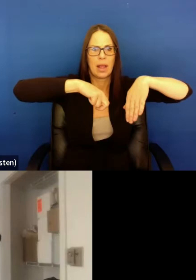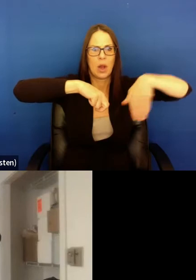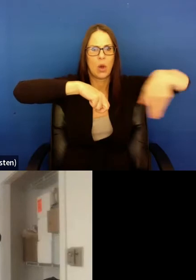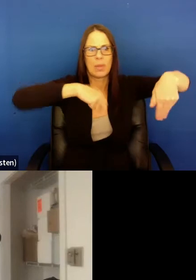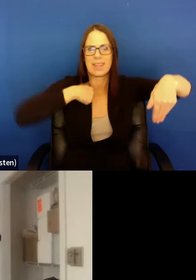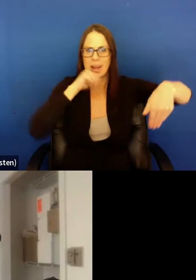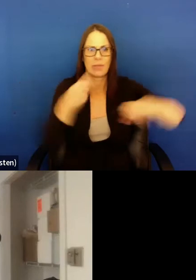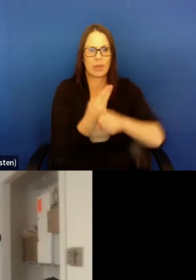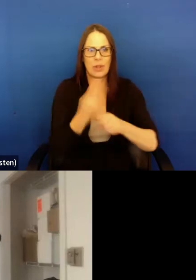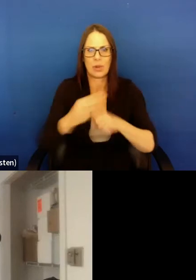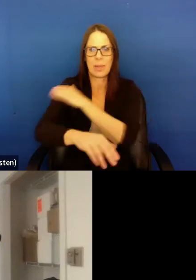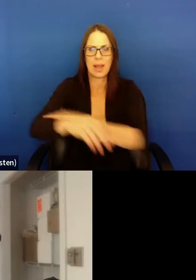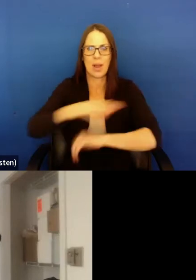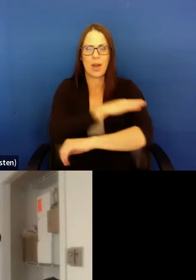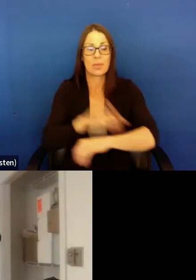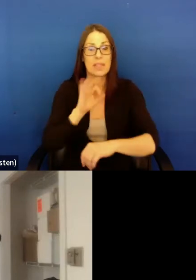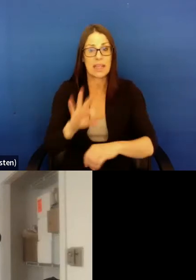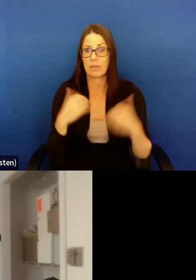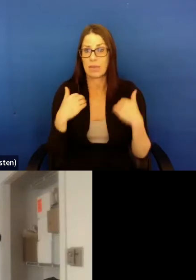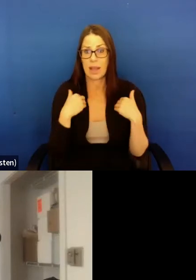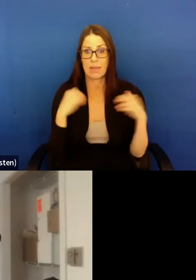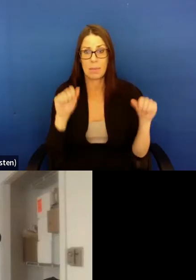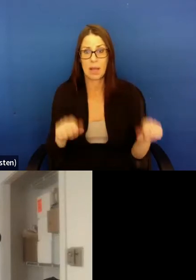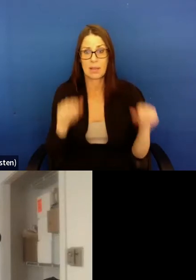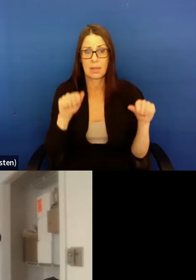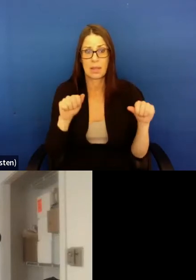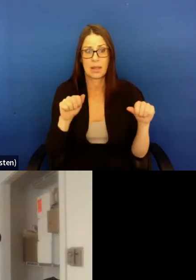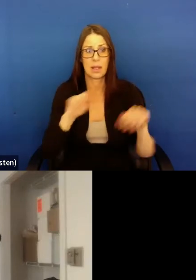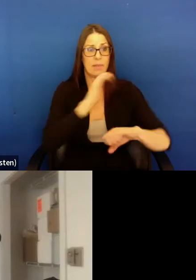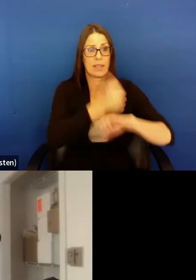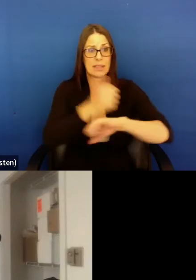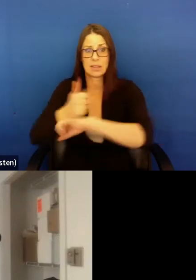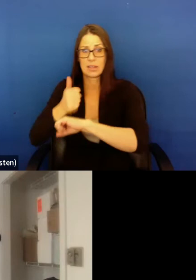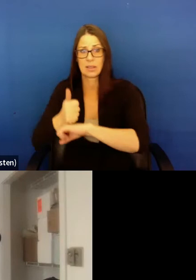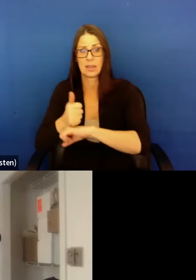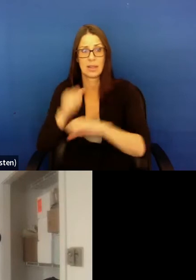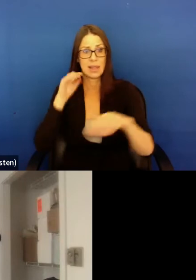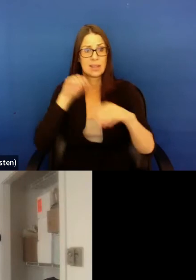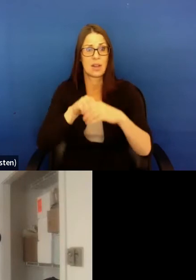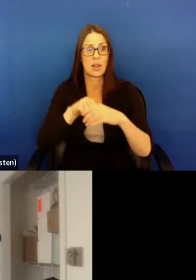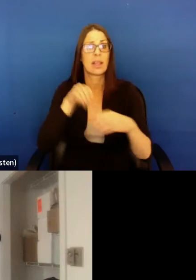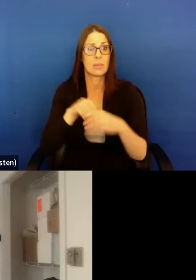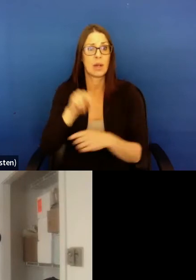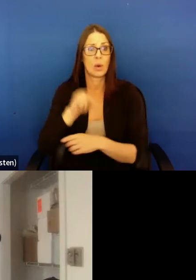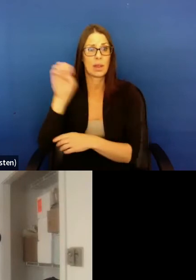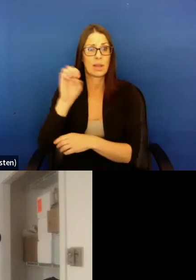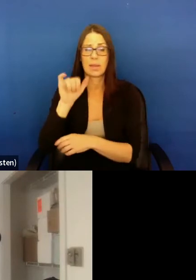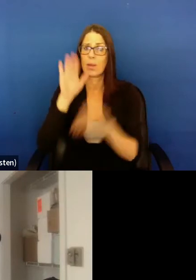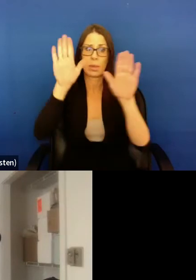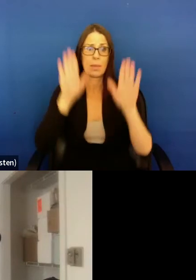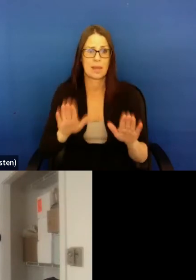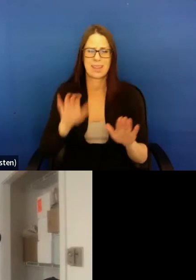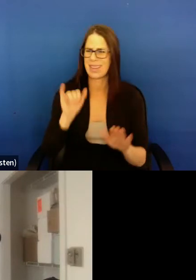if there would be a possibility of installing those at Northeastern, that would be amazing. that's